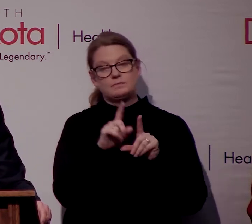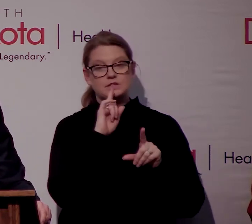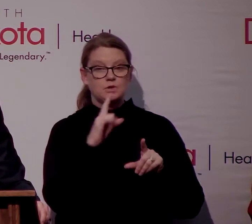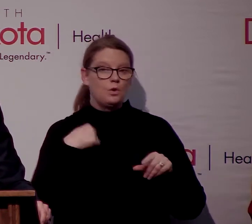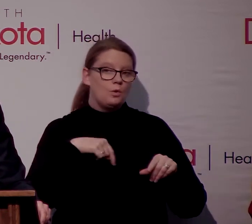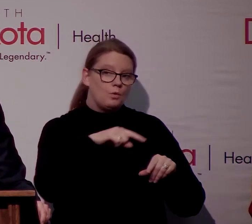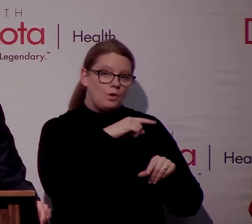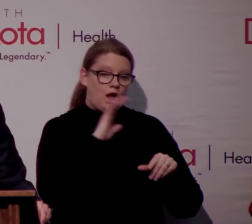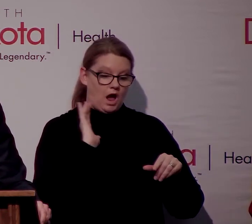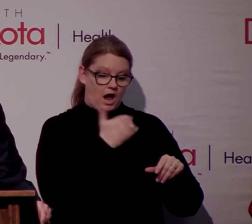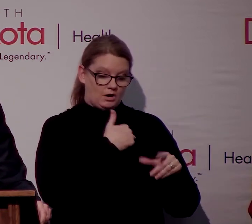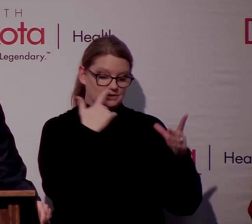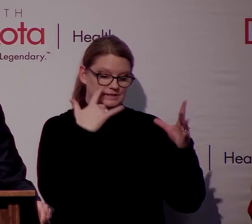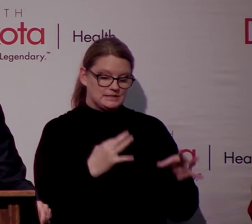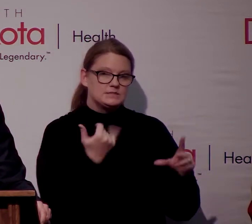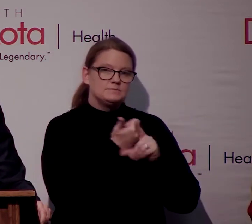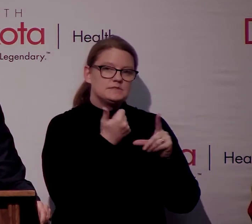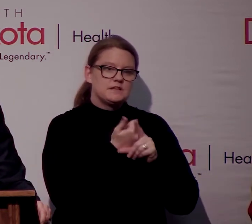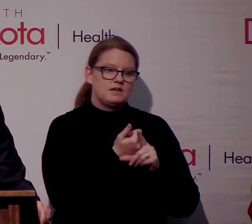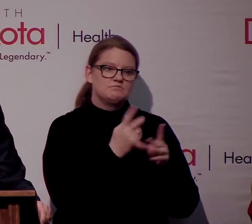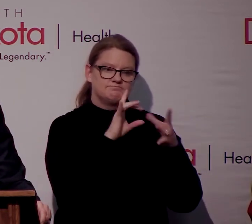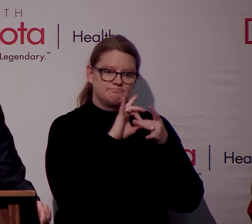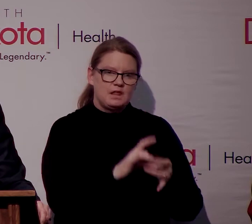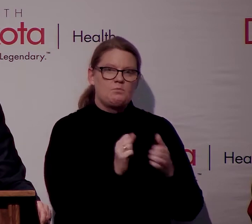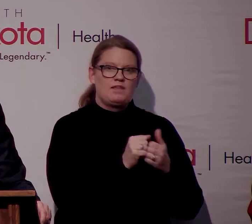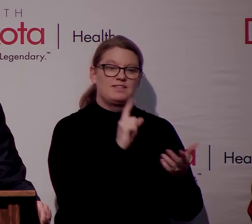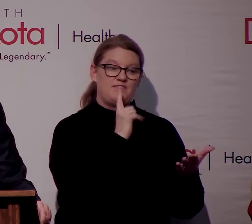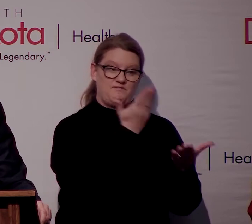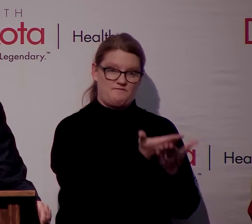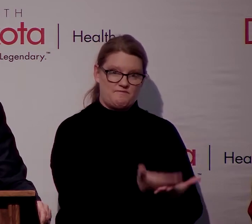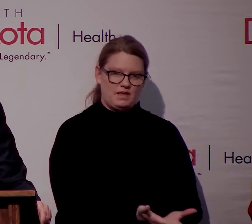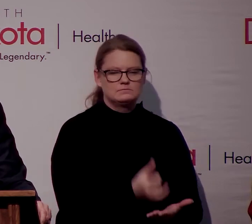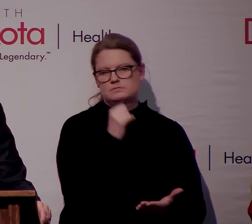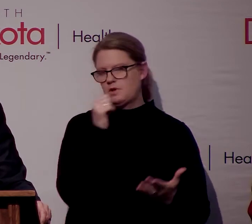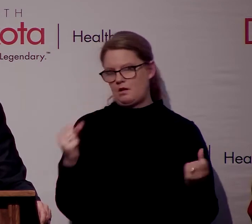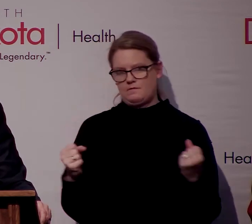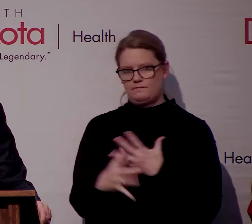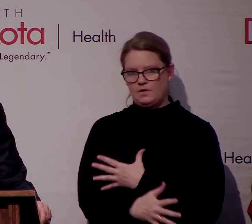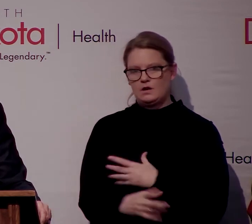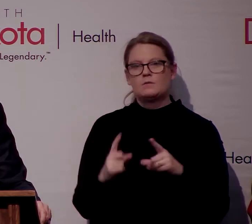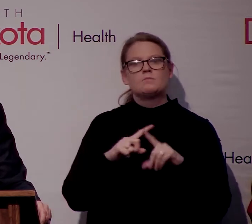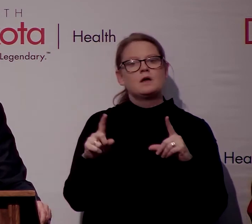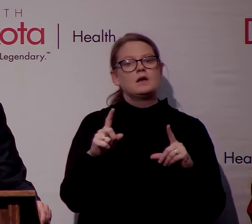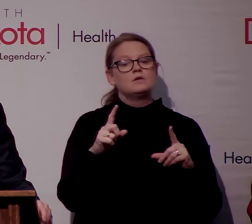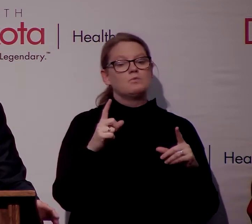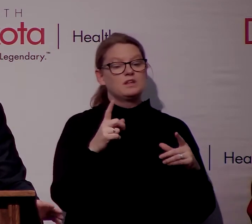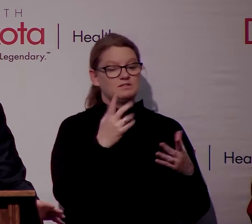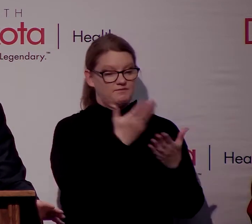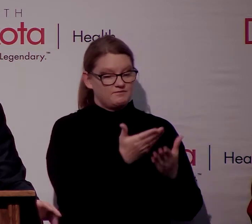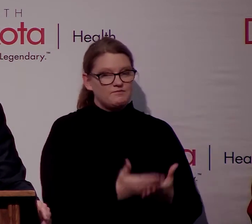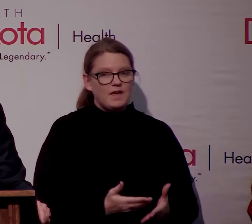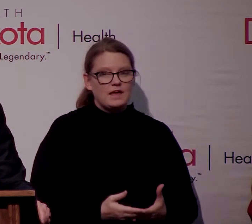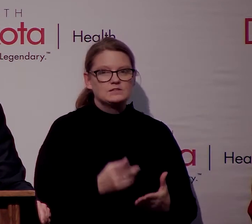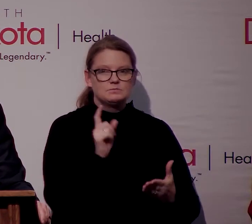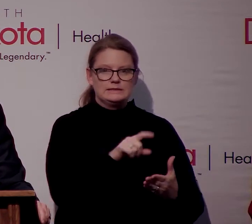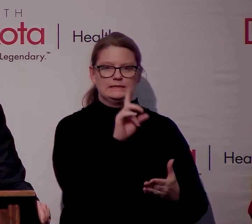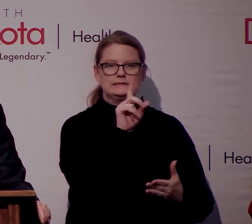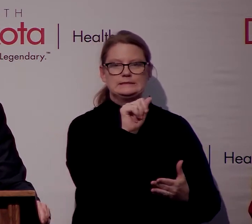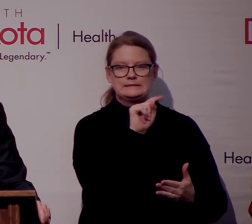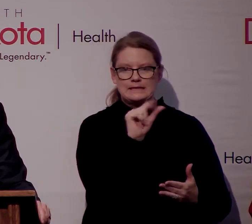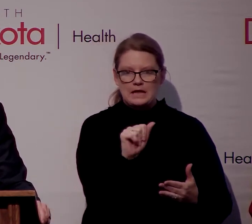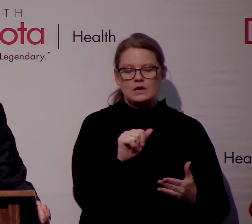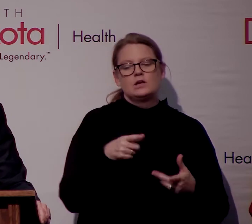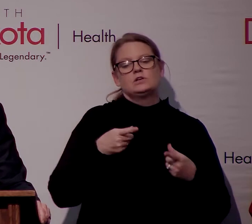on facts, not on fear. But to make decisions on facts, you have to have data. And one thing that we've uncovered over the weekend as